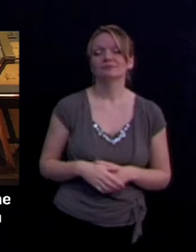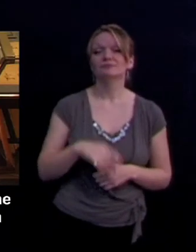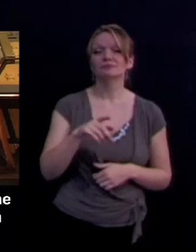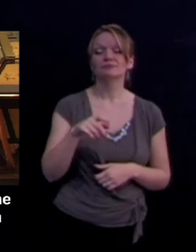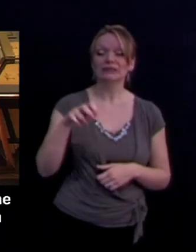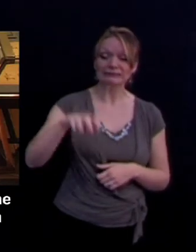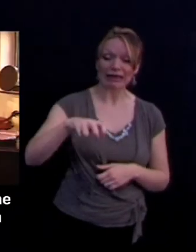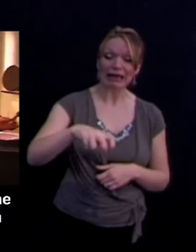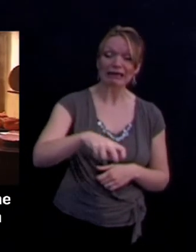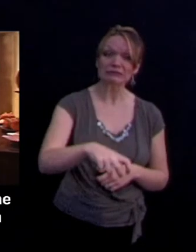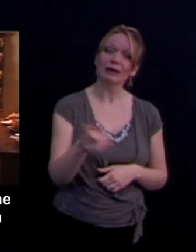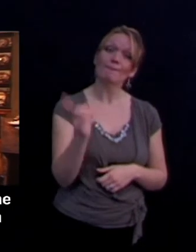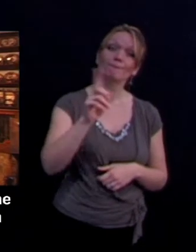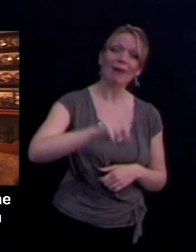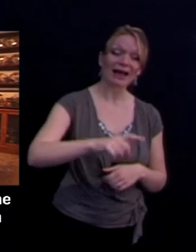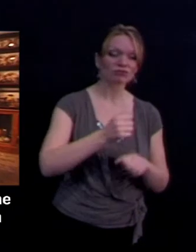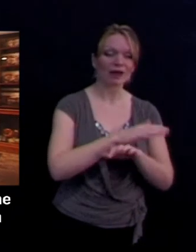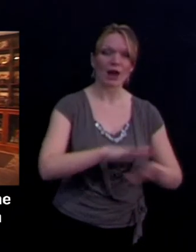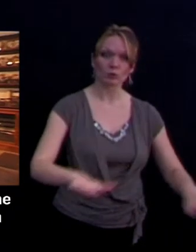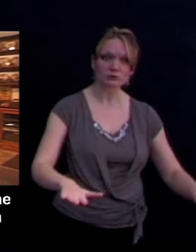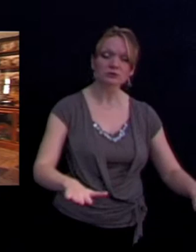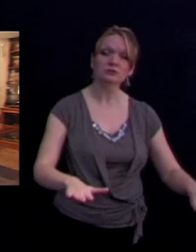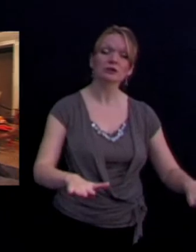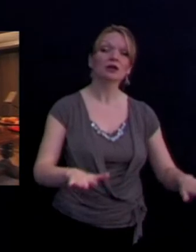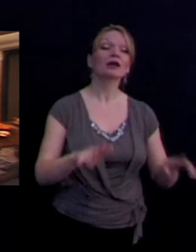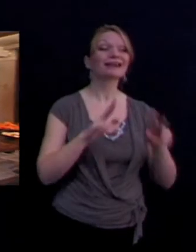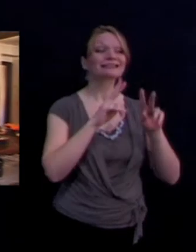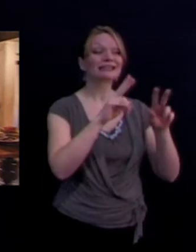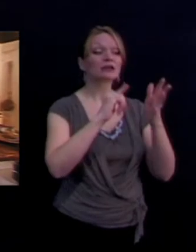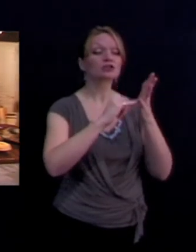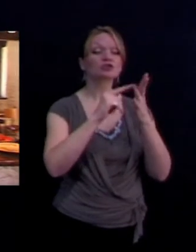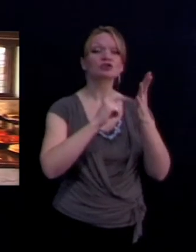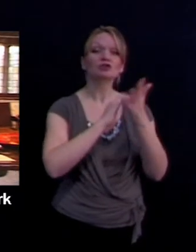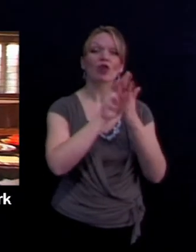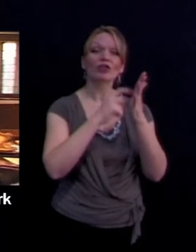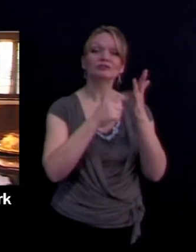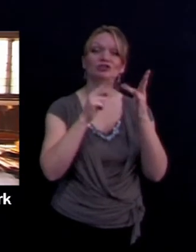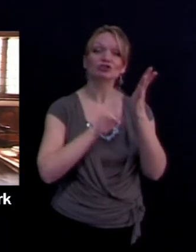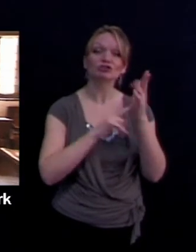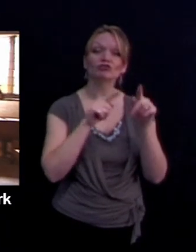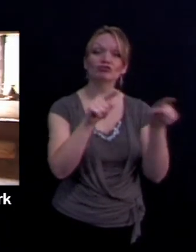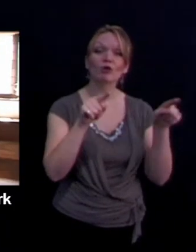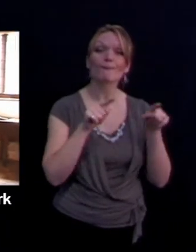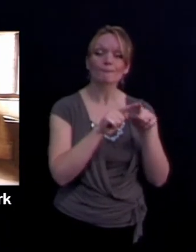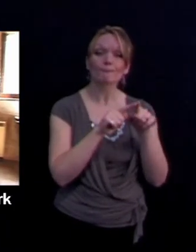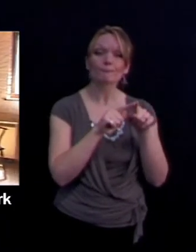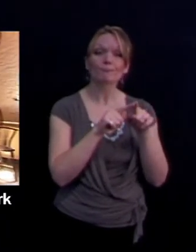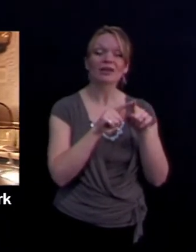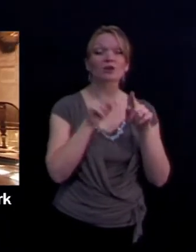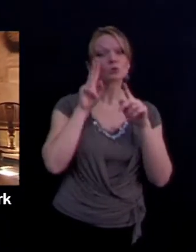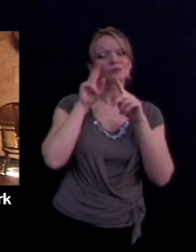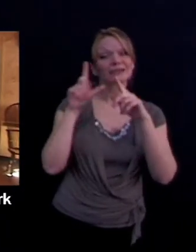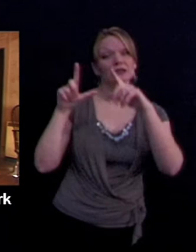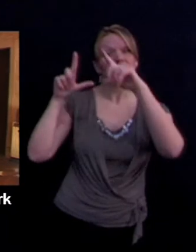Down some more stairs, back to the ground level of the building again, to the Southerton room. Nicholas Southerton's merchant mark can be